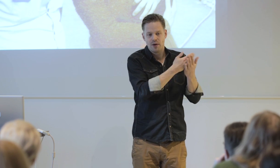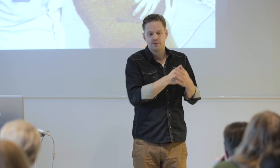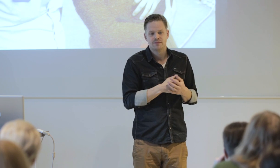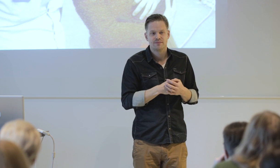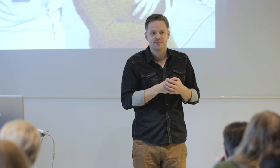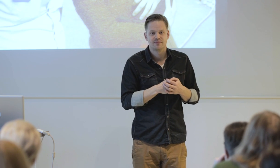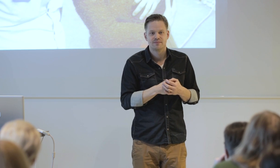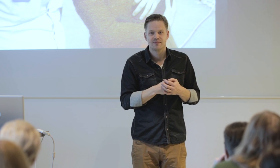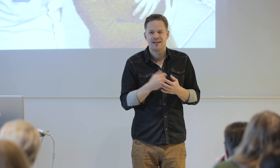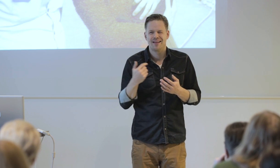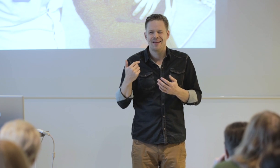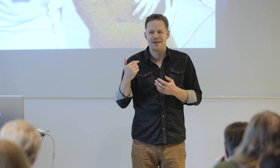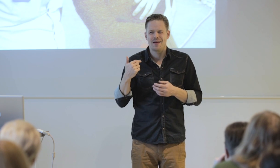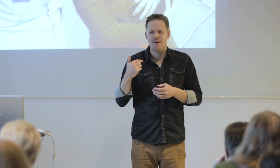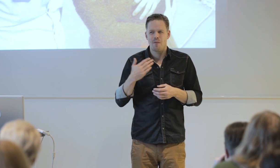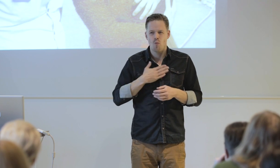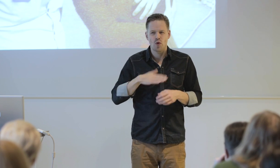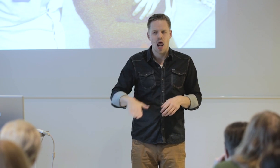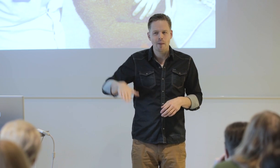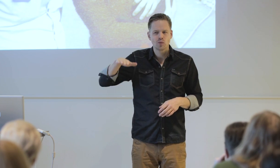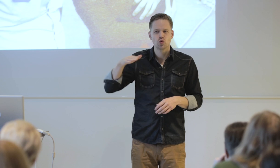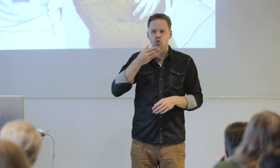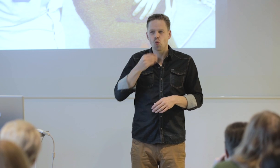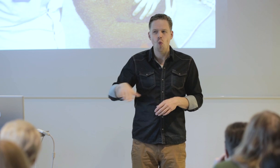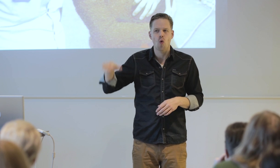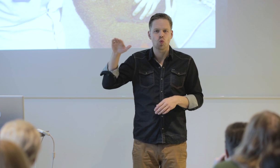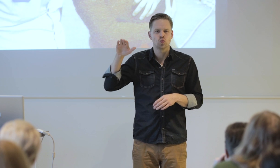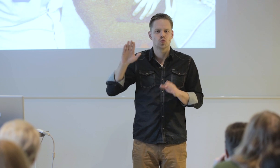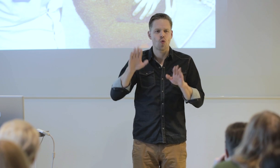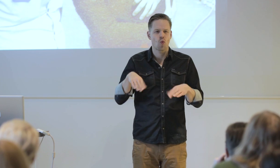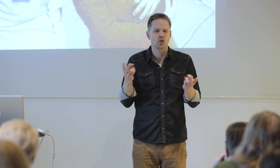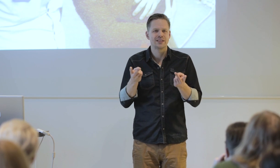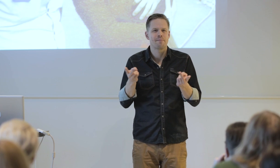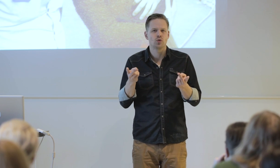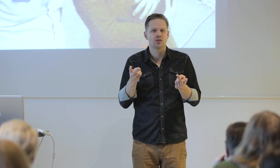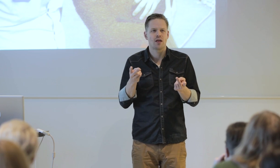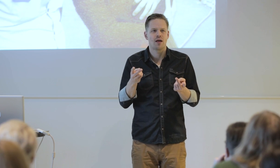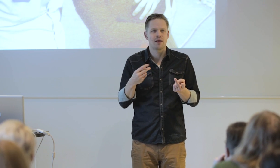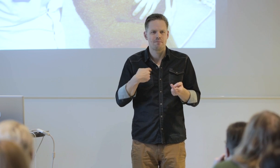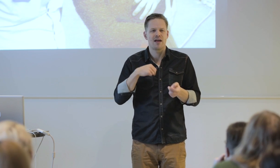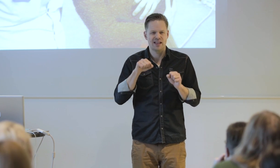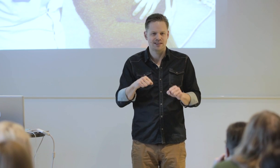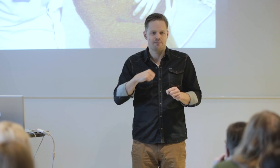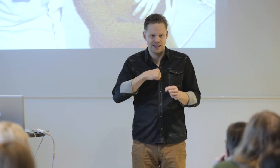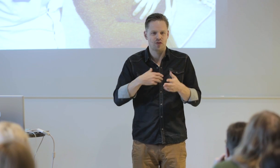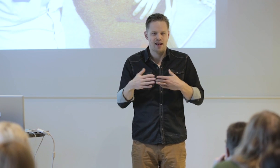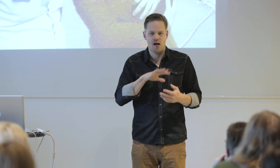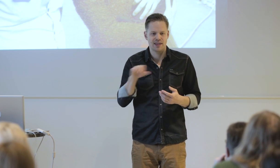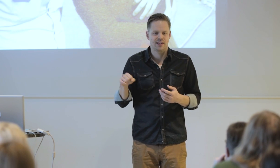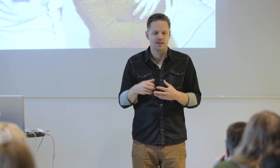somebody, for my bigger brother or somebody else to help them. So in my childhood, in my youth, I